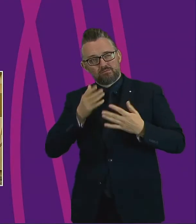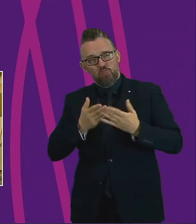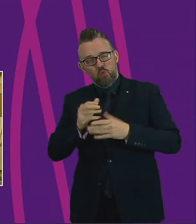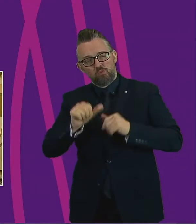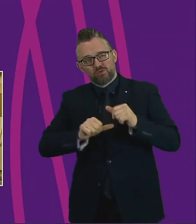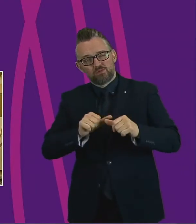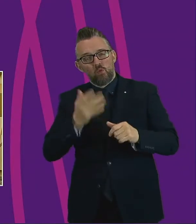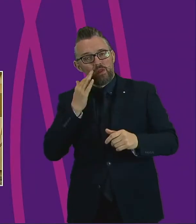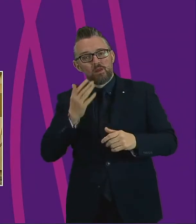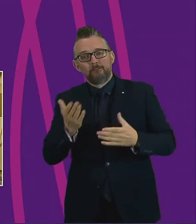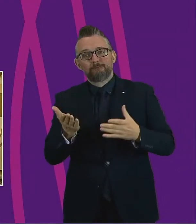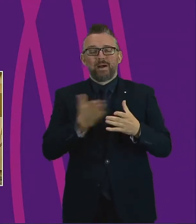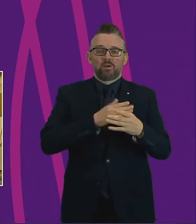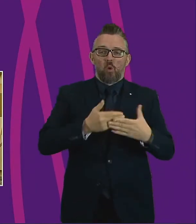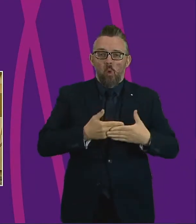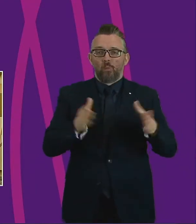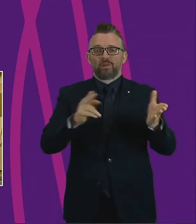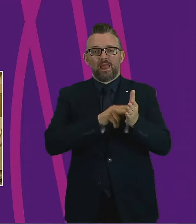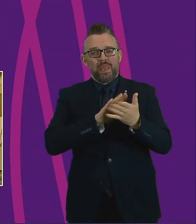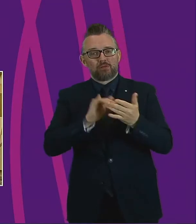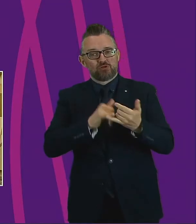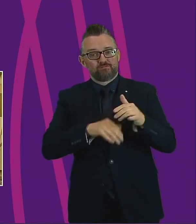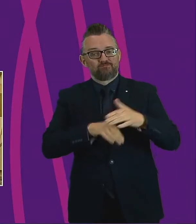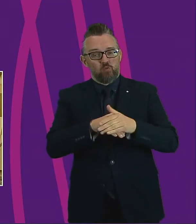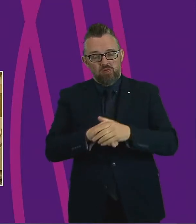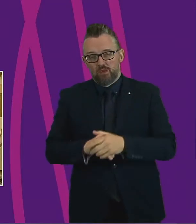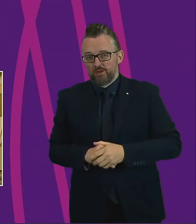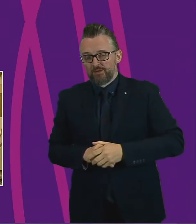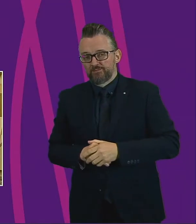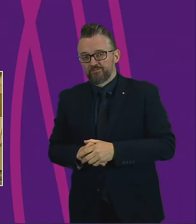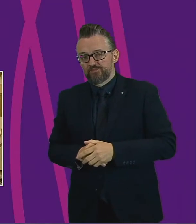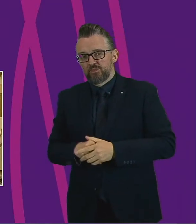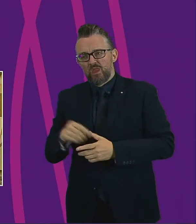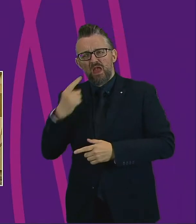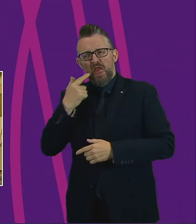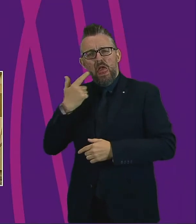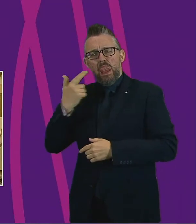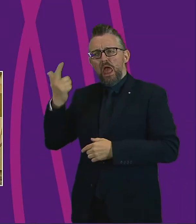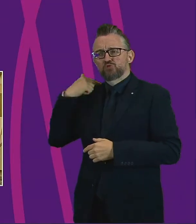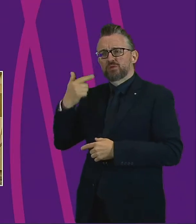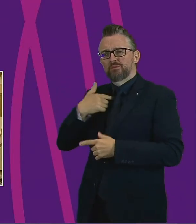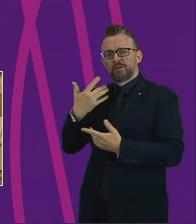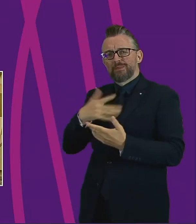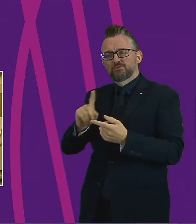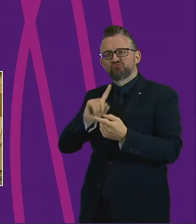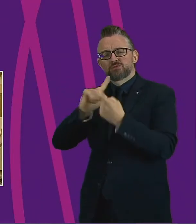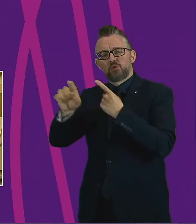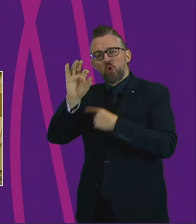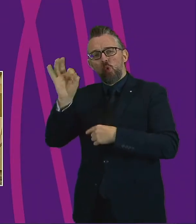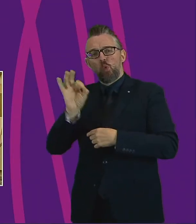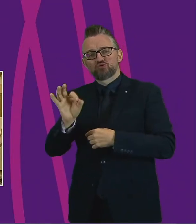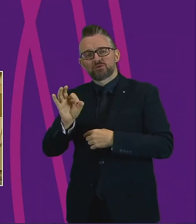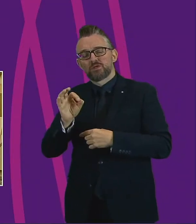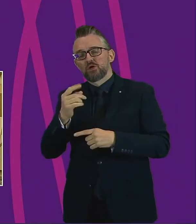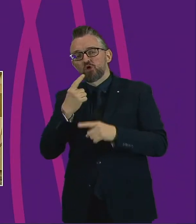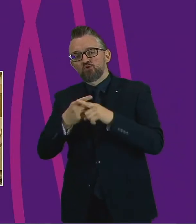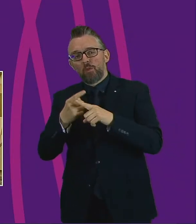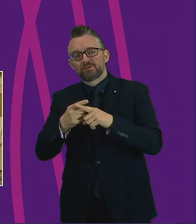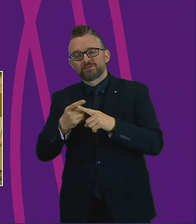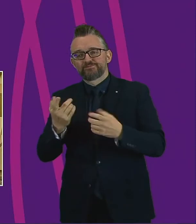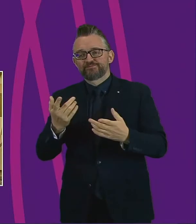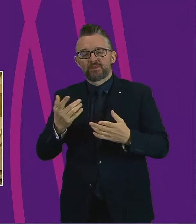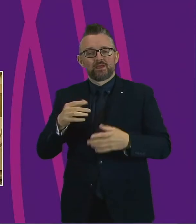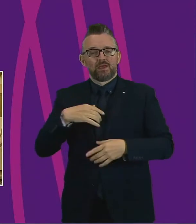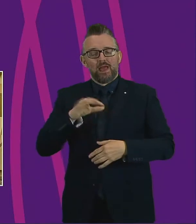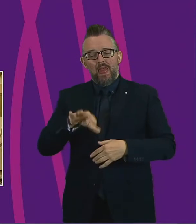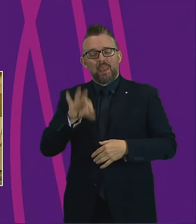service. We will look, and are looking, as I said, I think in response to a question last week, at all of the resources, particularly around elective treatments,